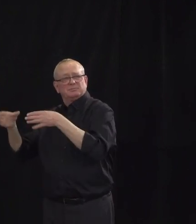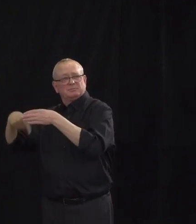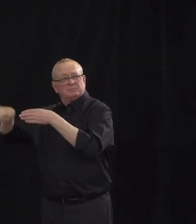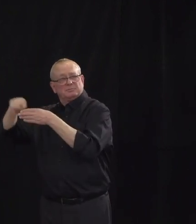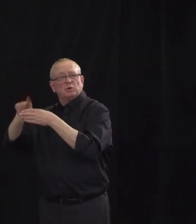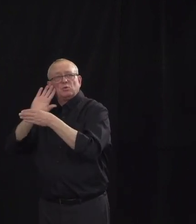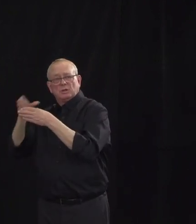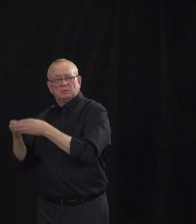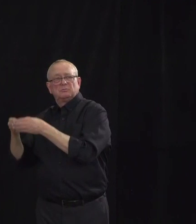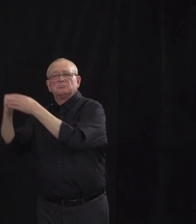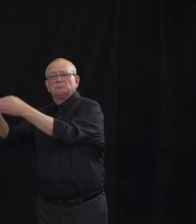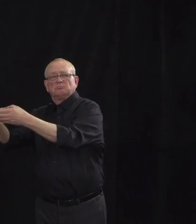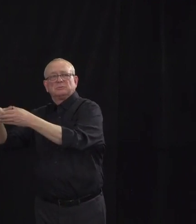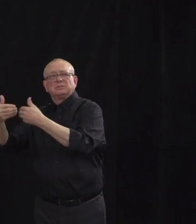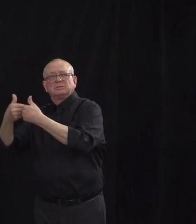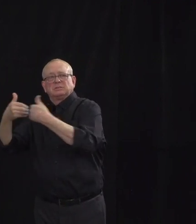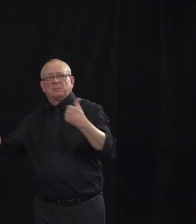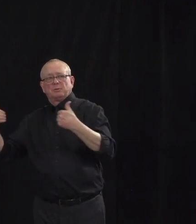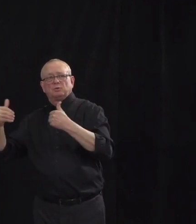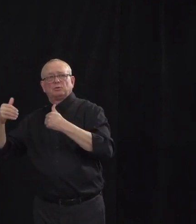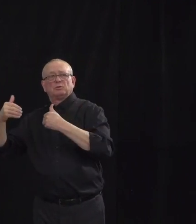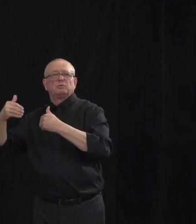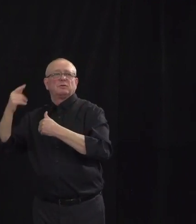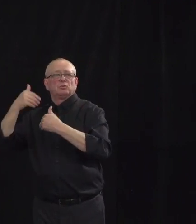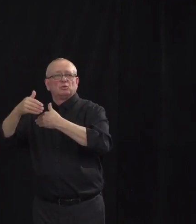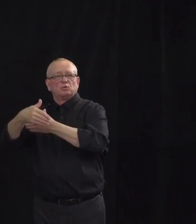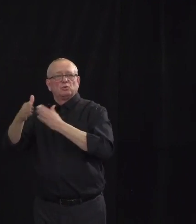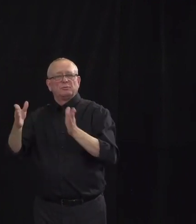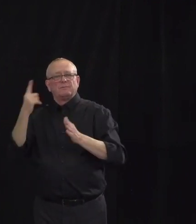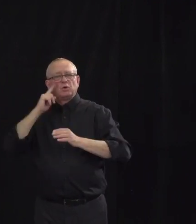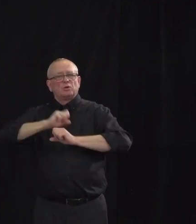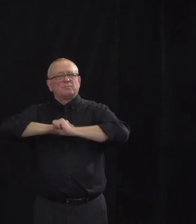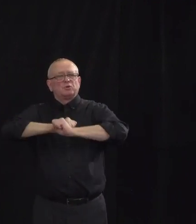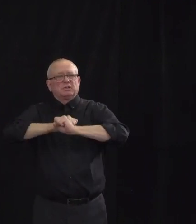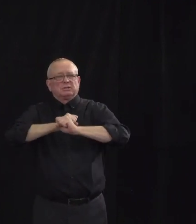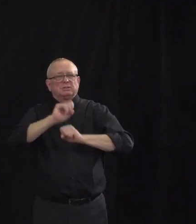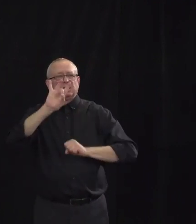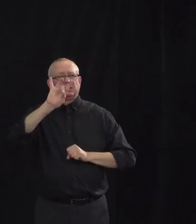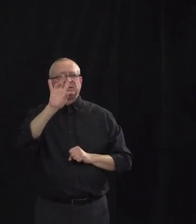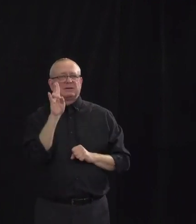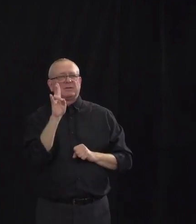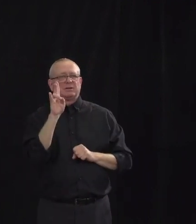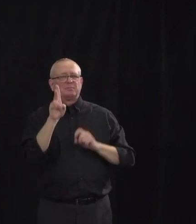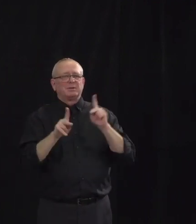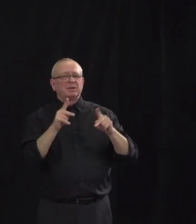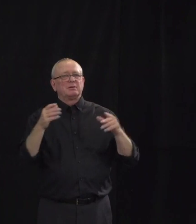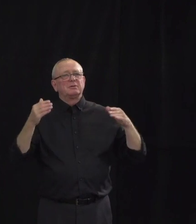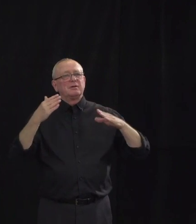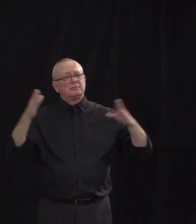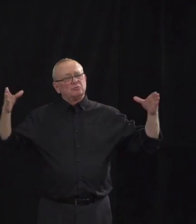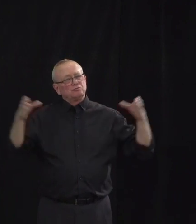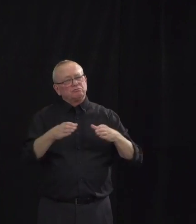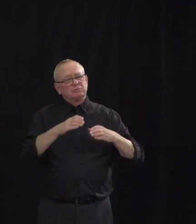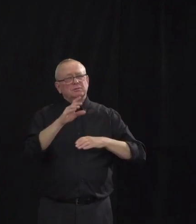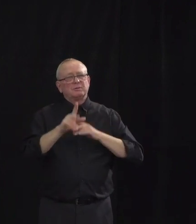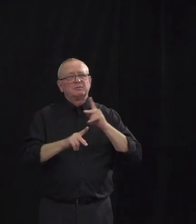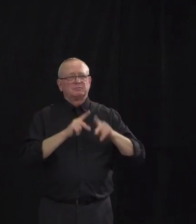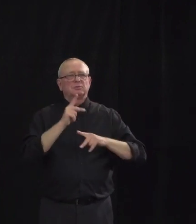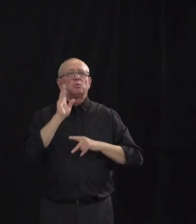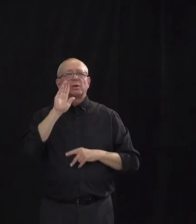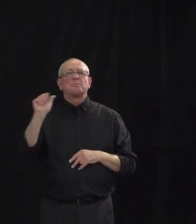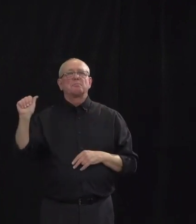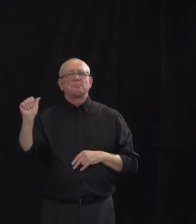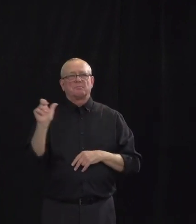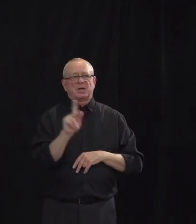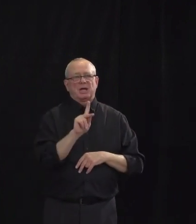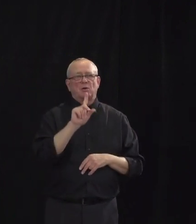legislature and keep the 87 members of the chamber safe in the weeks to come. But we will will be returning at 1:30 on Tuesday. We'll be